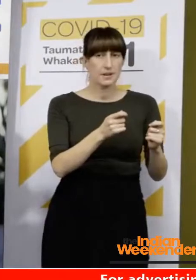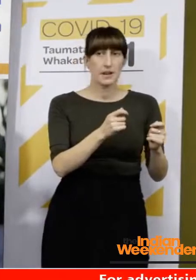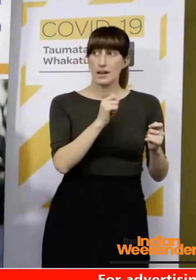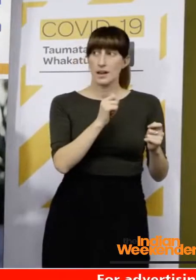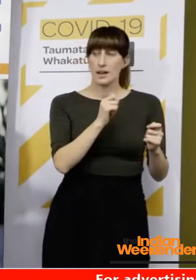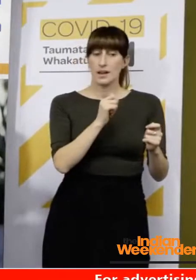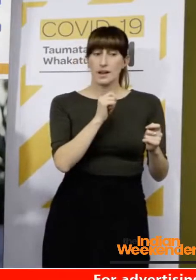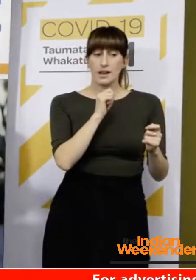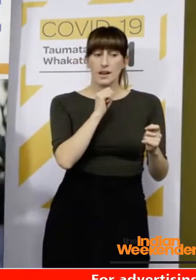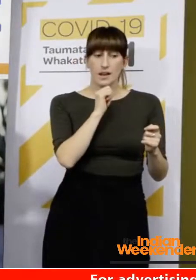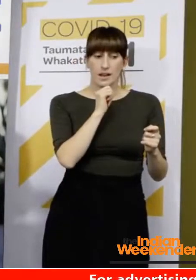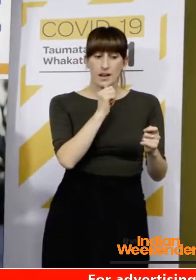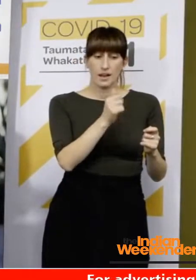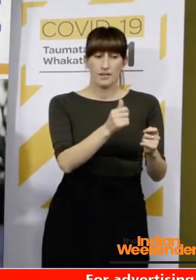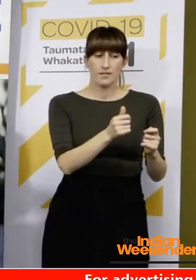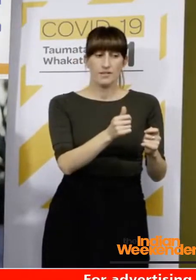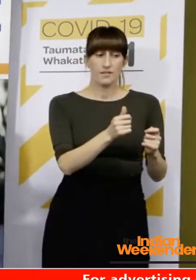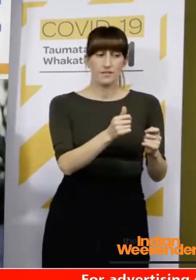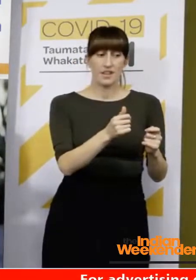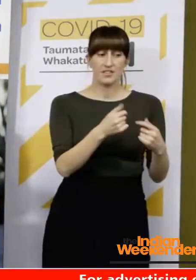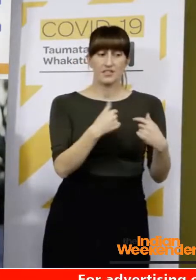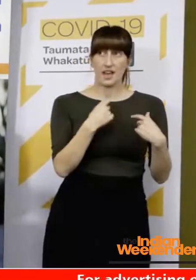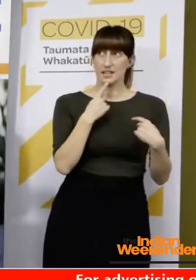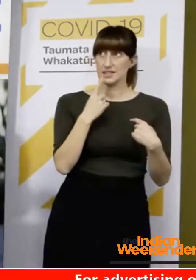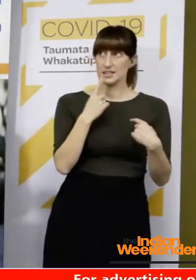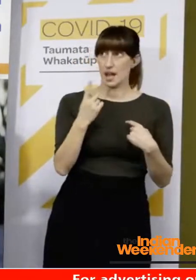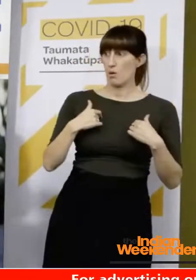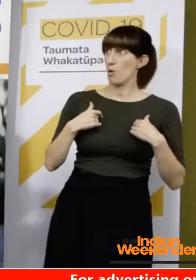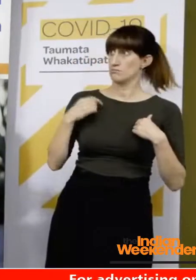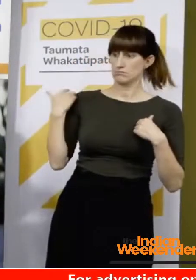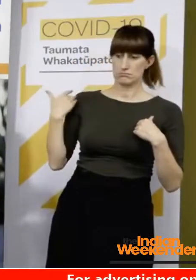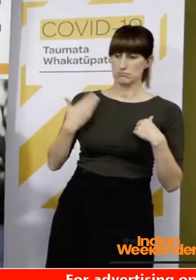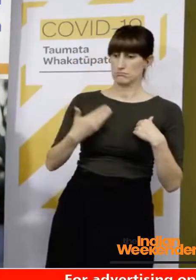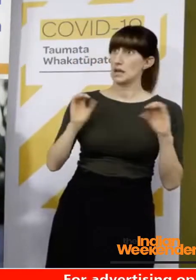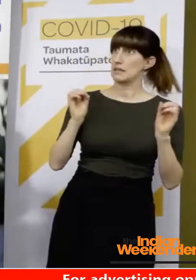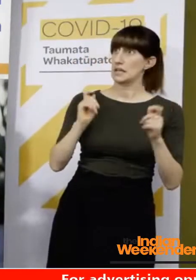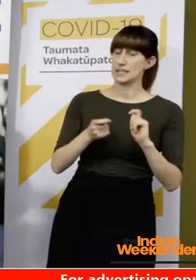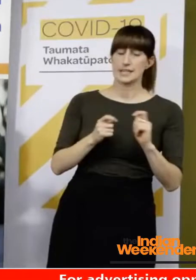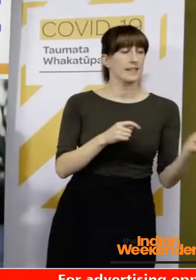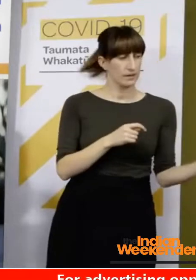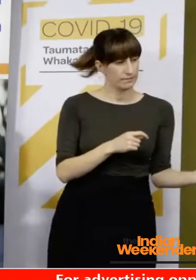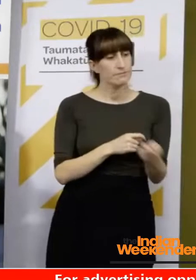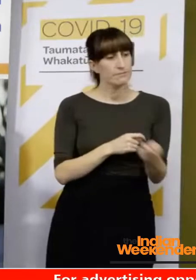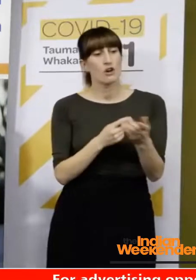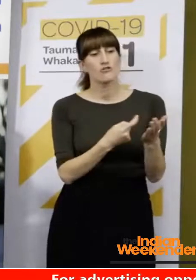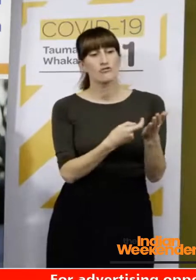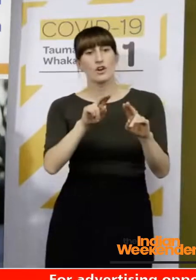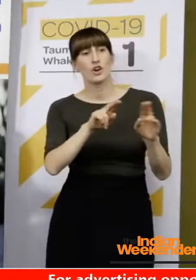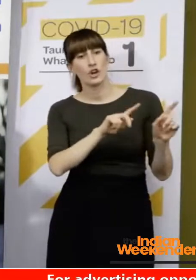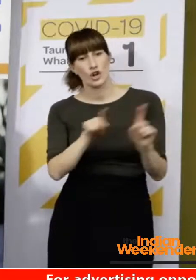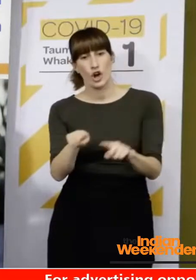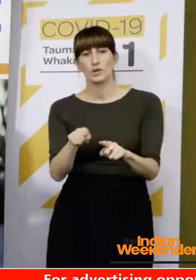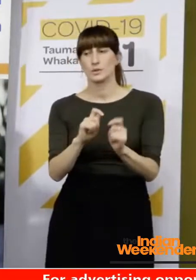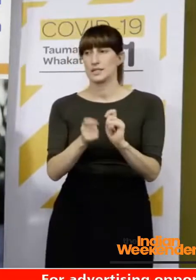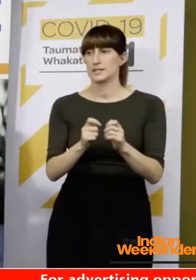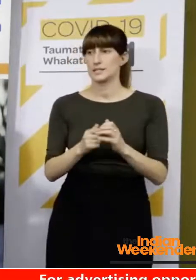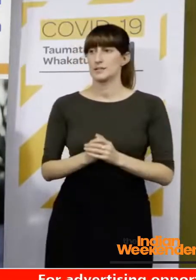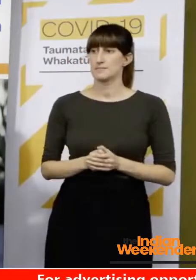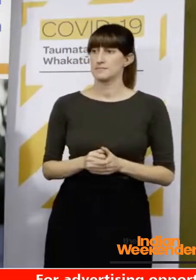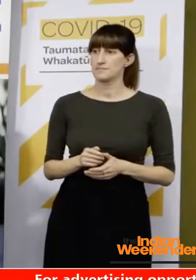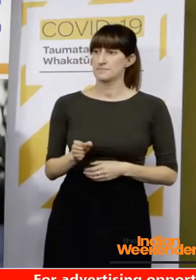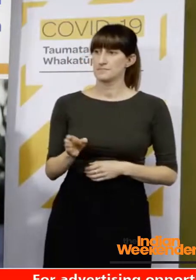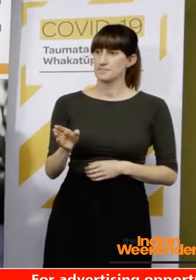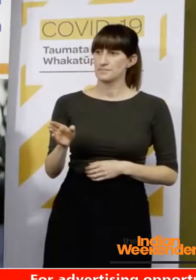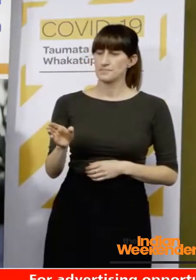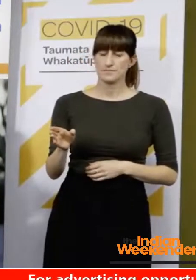Minister Calvin Davis to help officially open the ski season at Cardrona and to make further announcements as part of our tourism sector